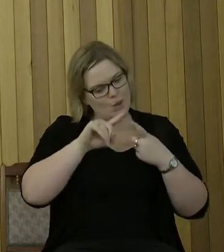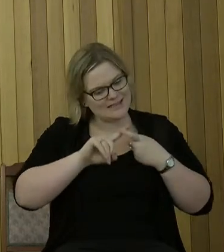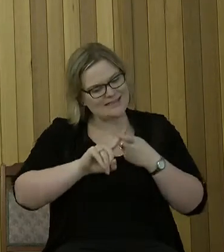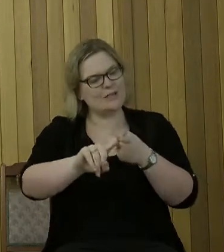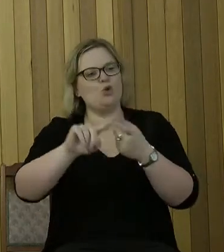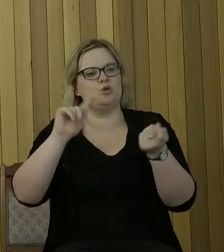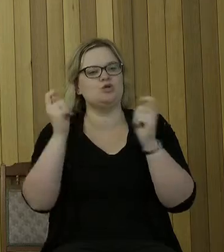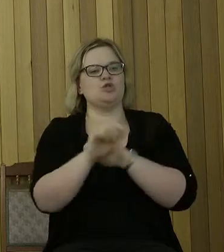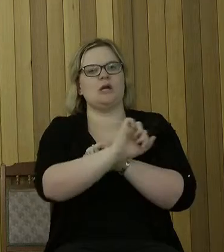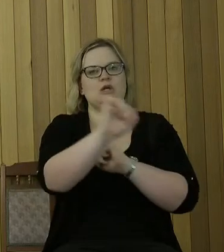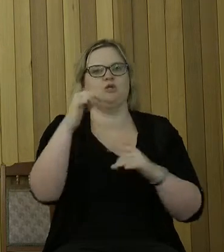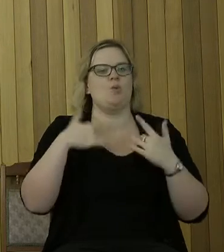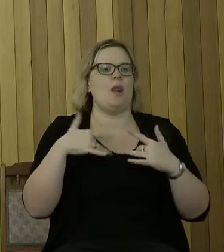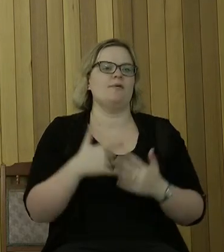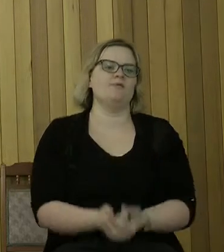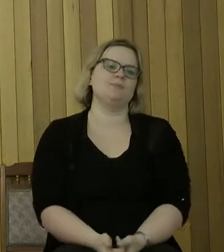change your life.